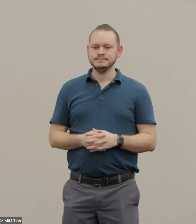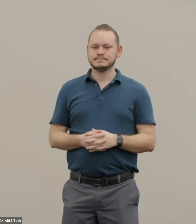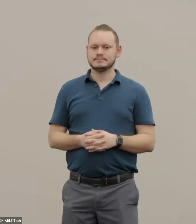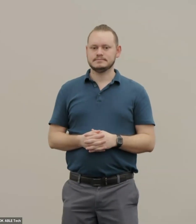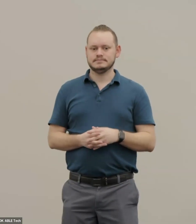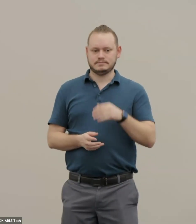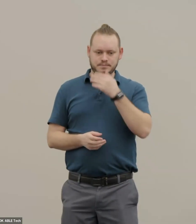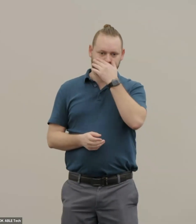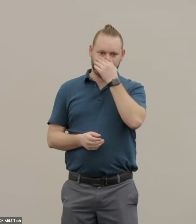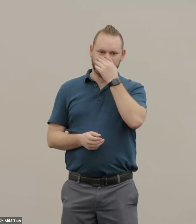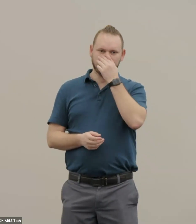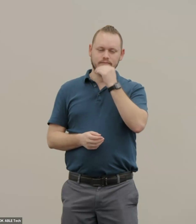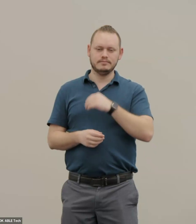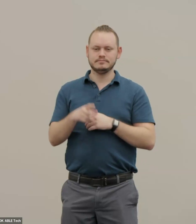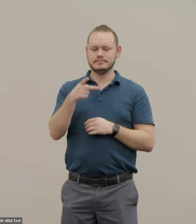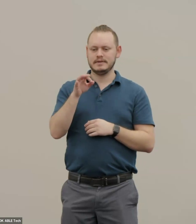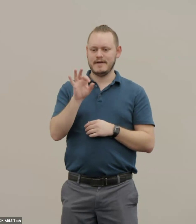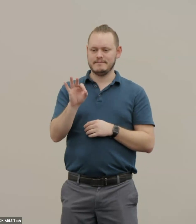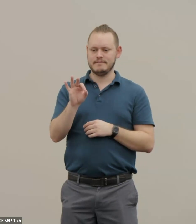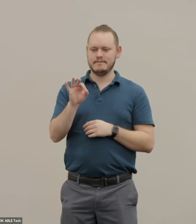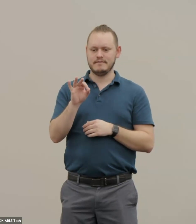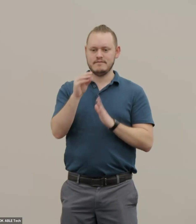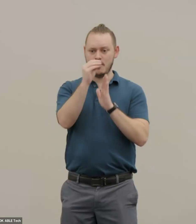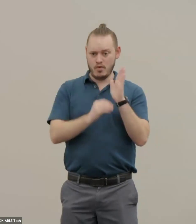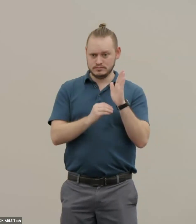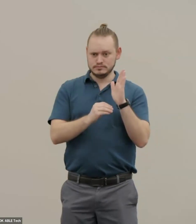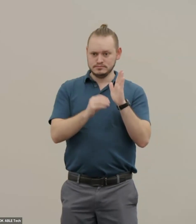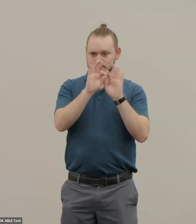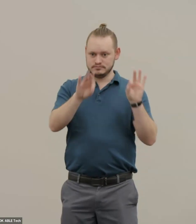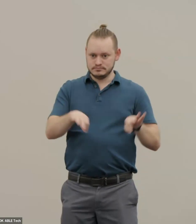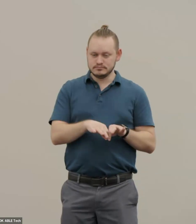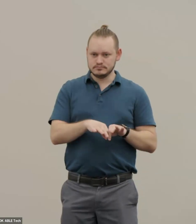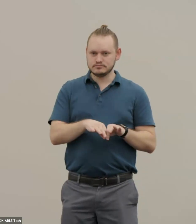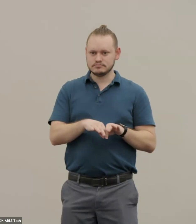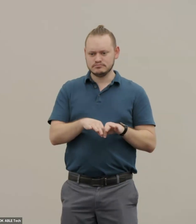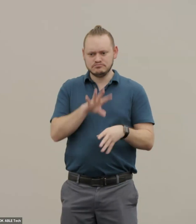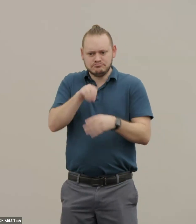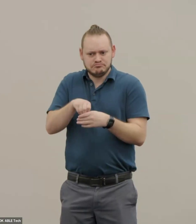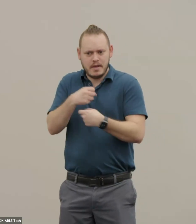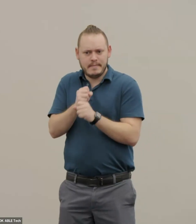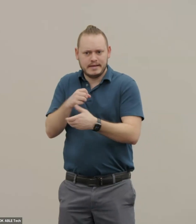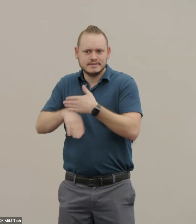Basically, PDF forms are also part of, making content accessible.